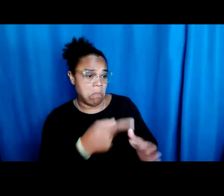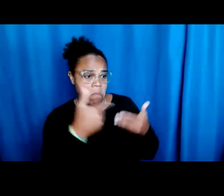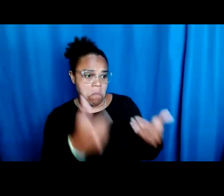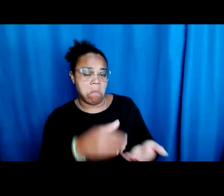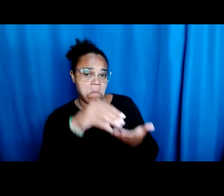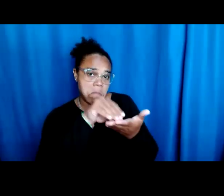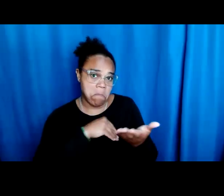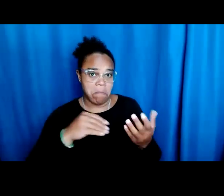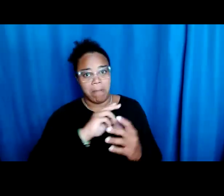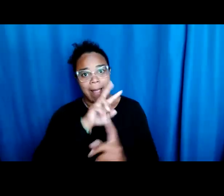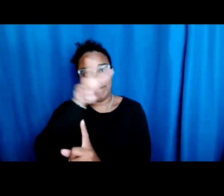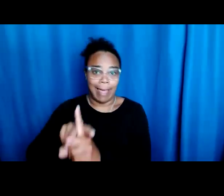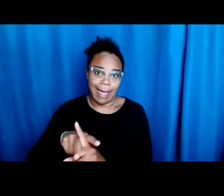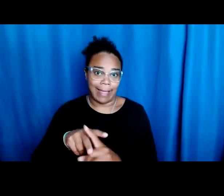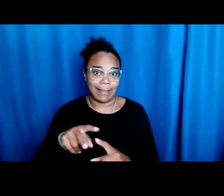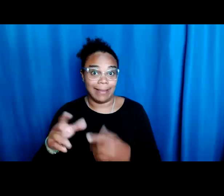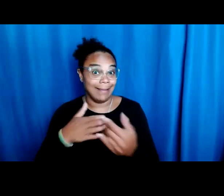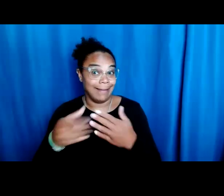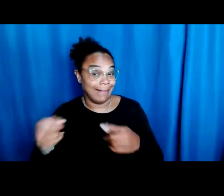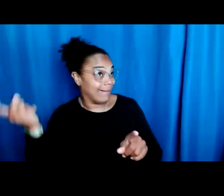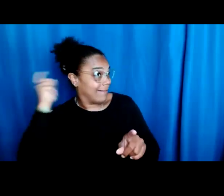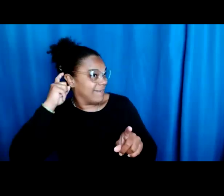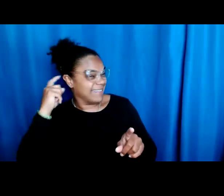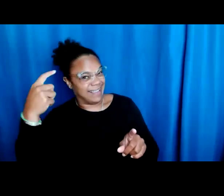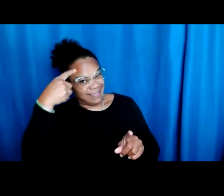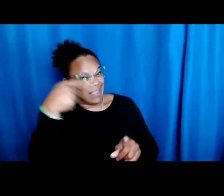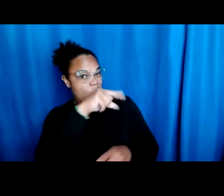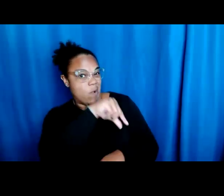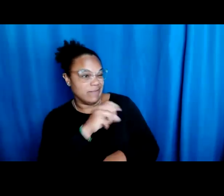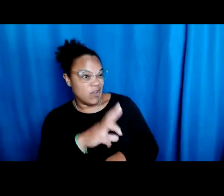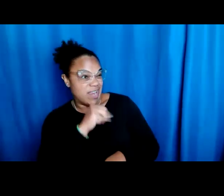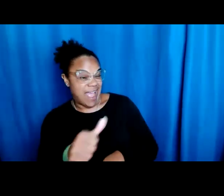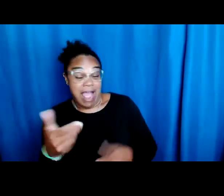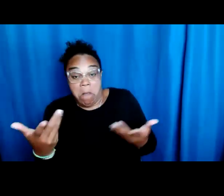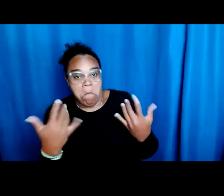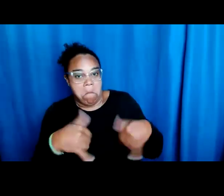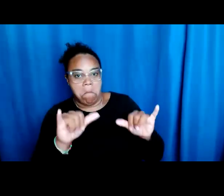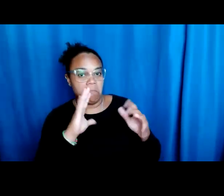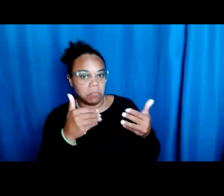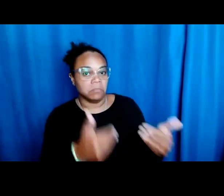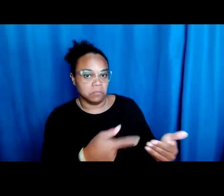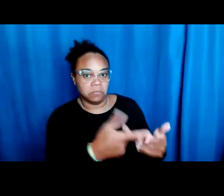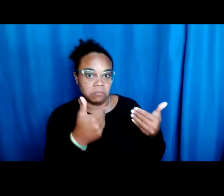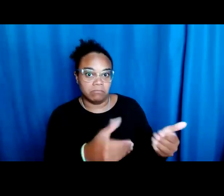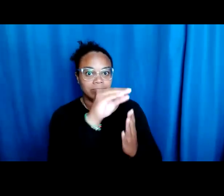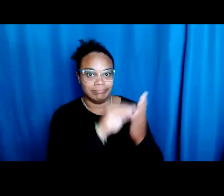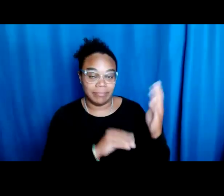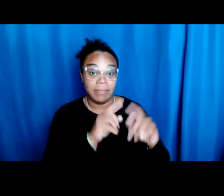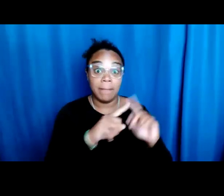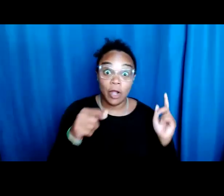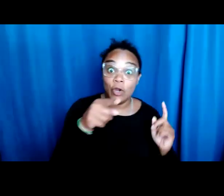not. But being prepared, you can have a conversation with the lender to qualify